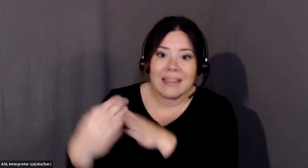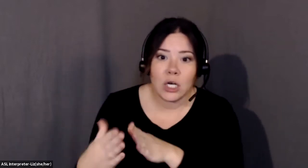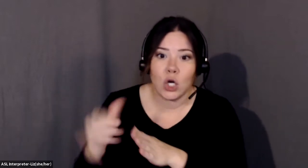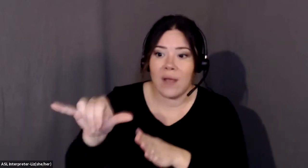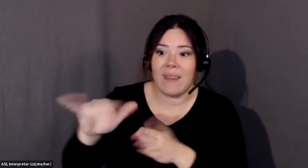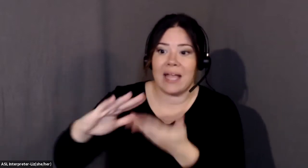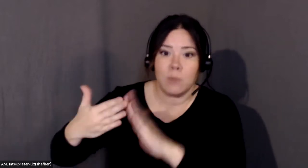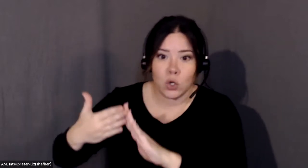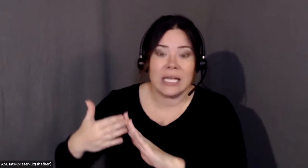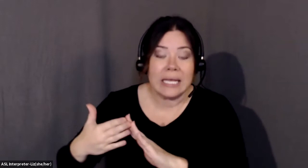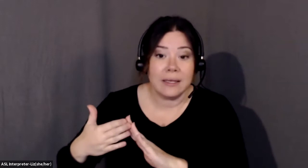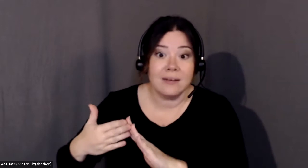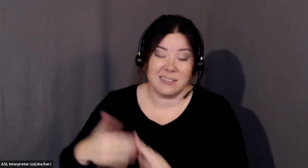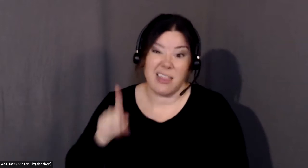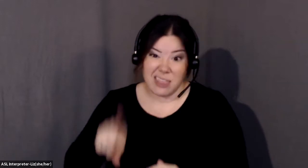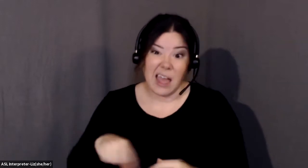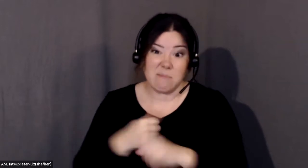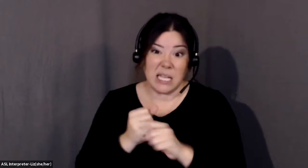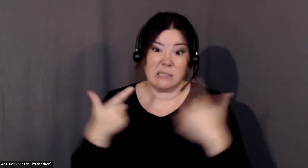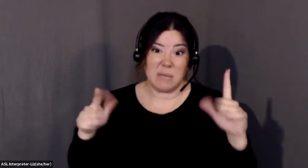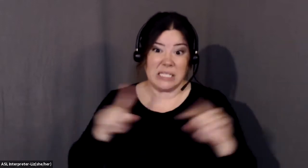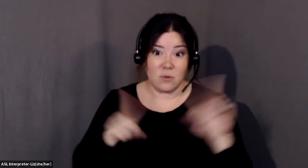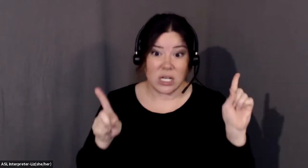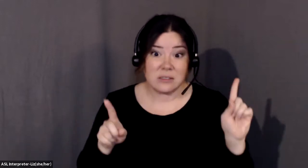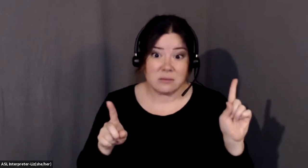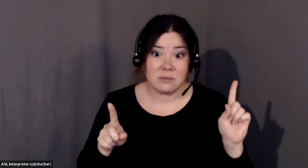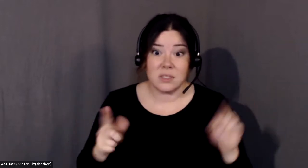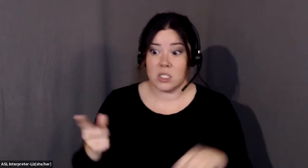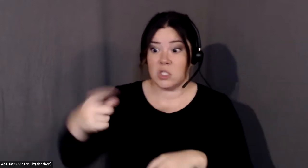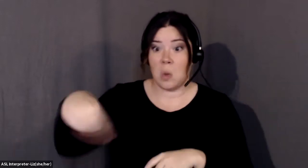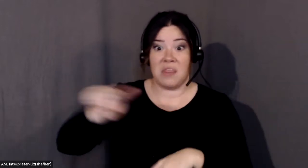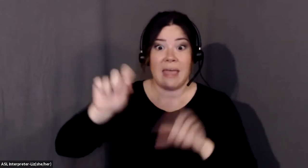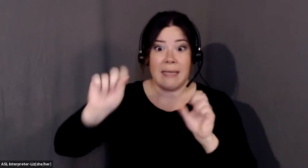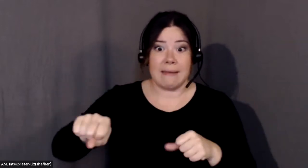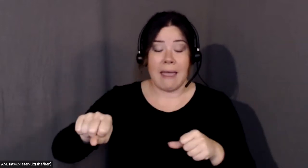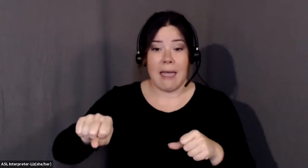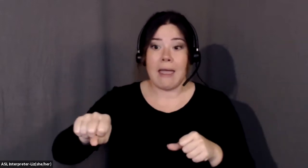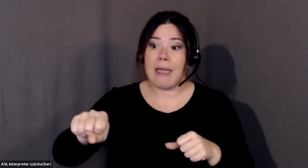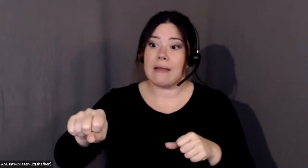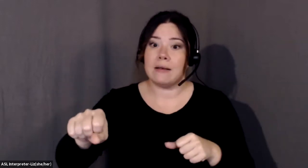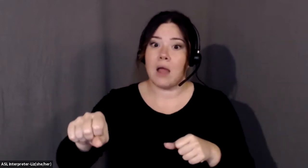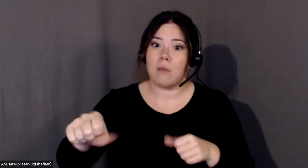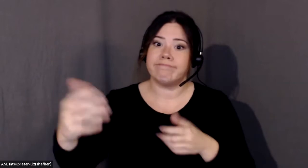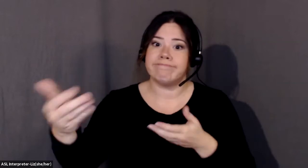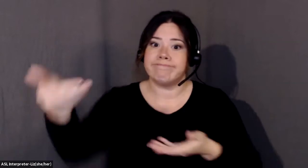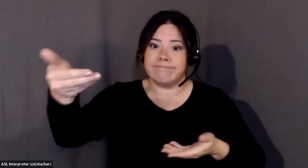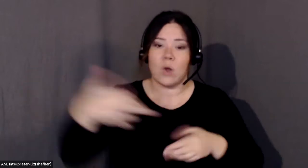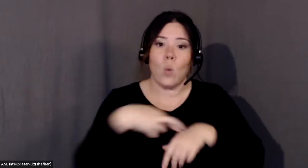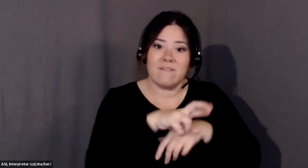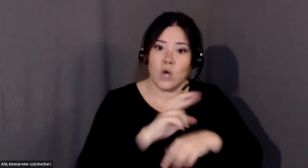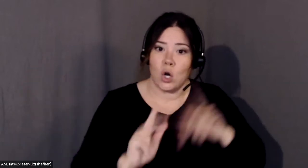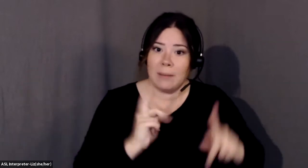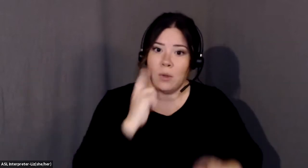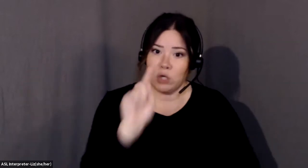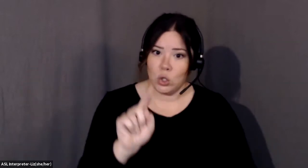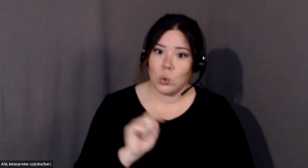community. It really does make a difference because then they're able to bring people together for you. And then the movie image